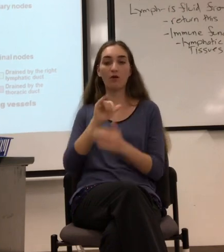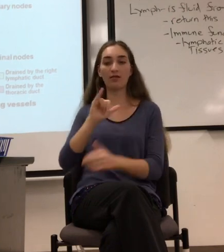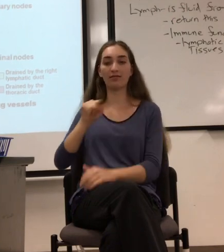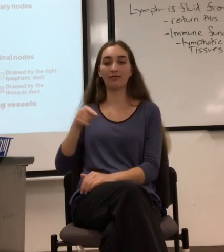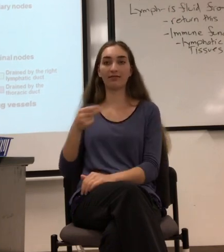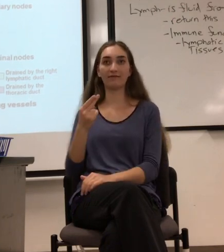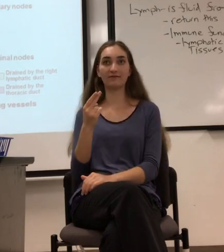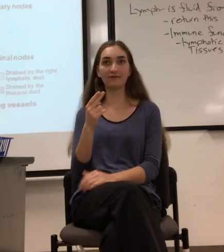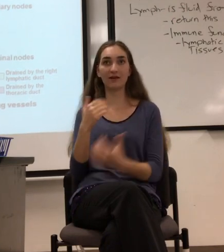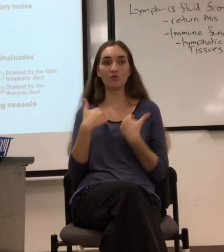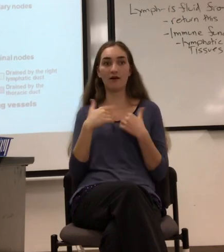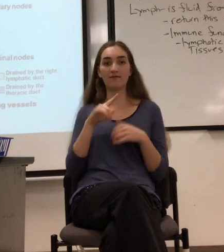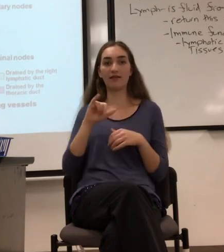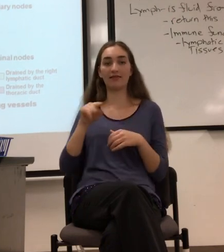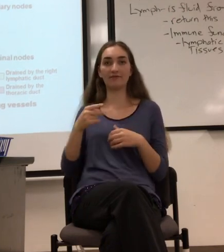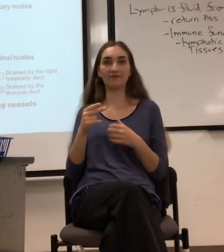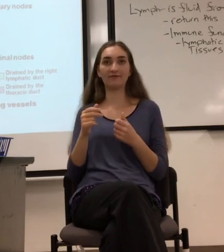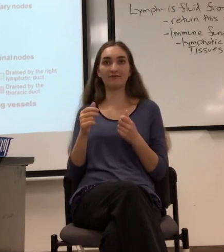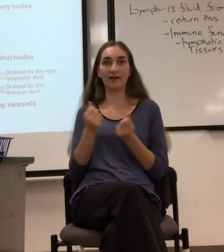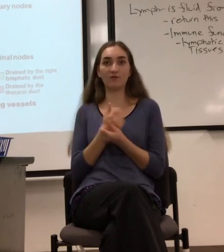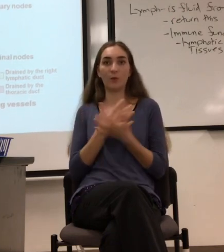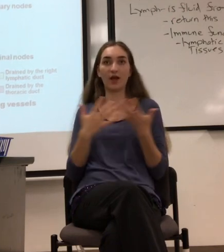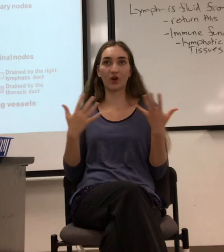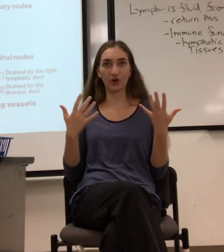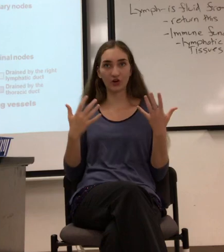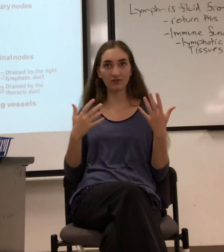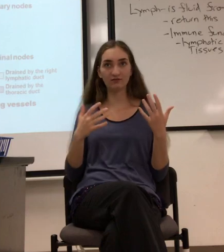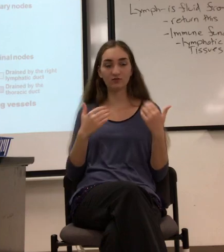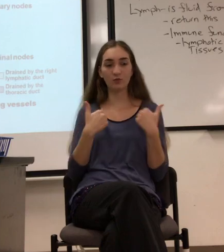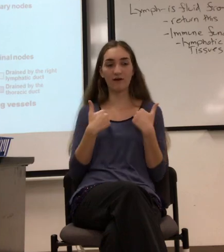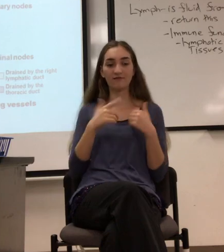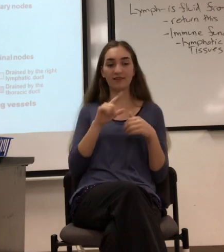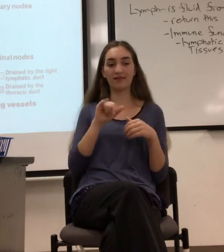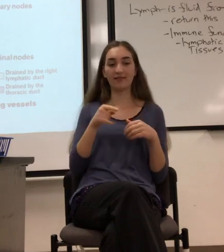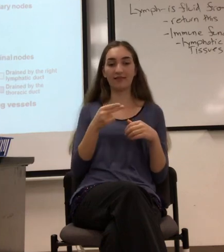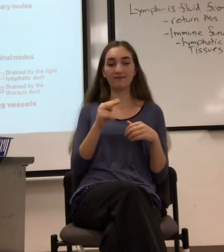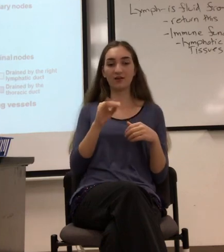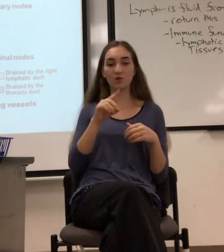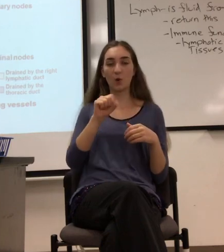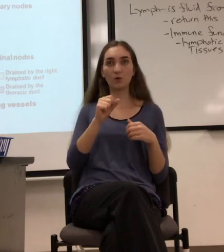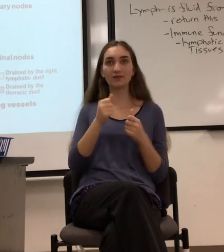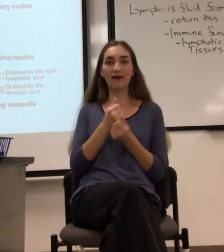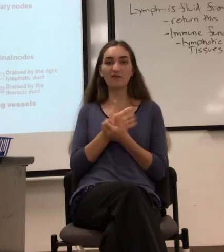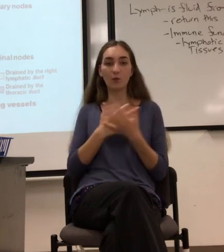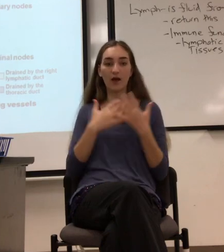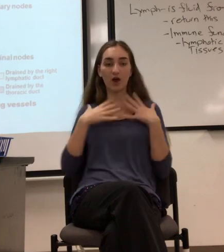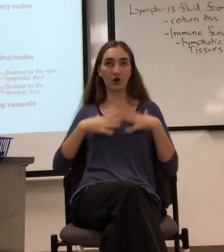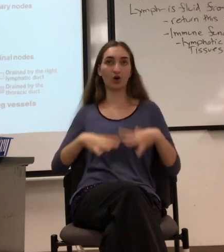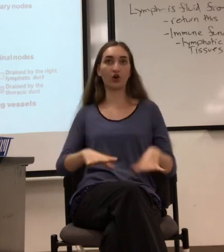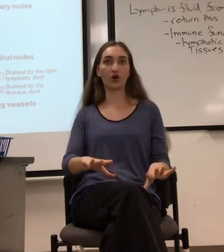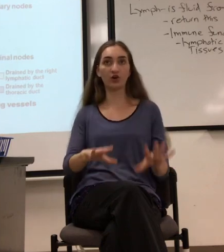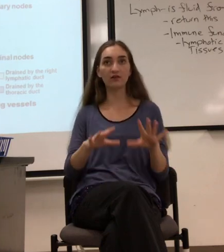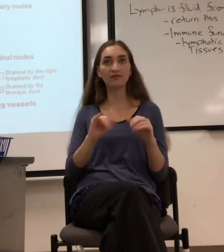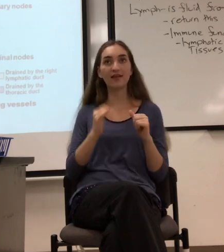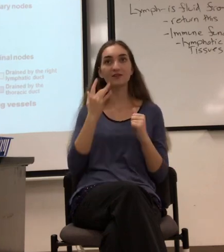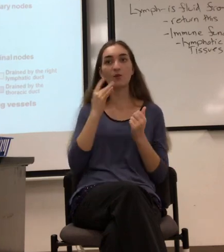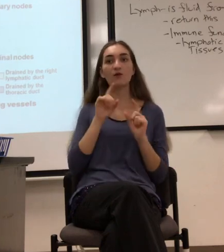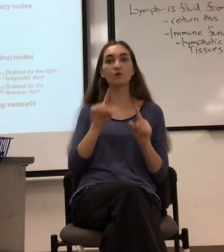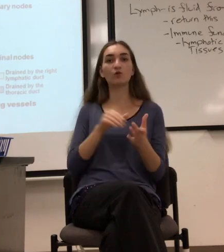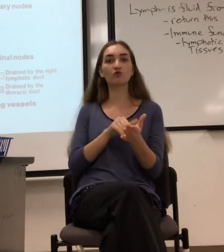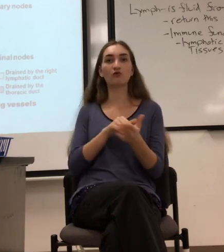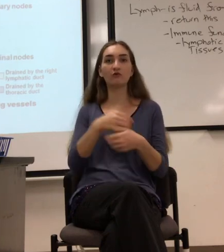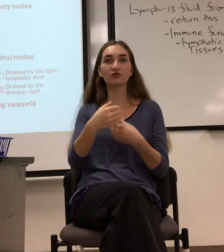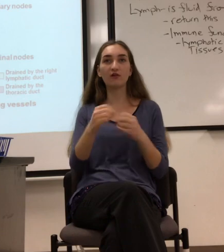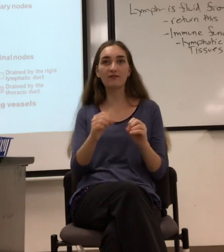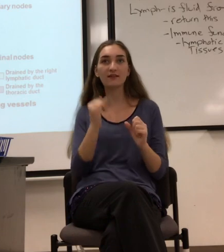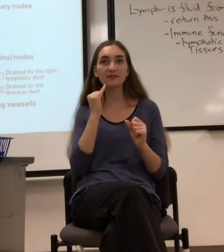nodes, mostly here, here, or here. That's why you go to the doctor's office and they palpate your lymph nodes. If they're swollen, it means